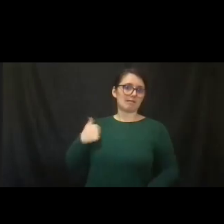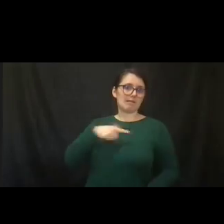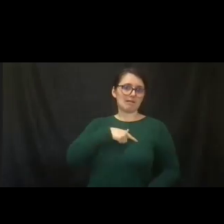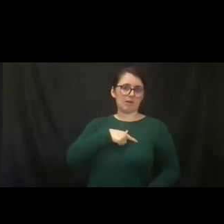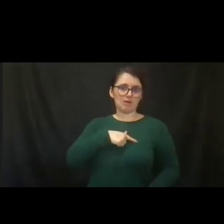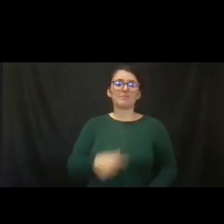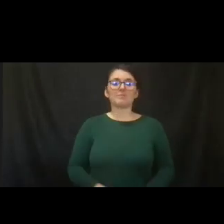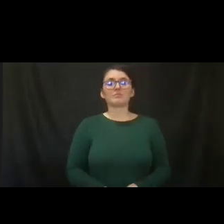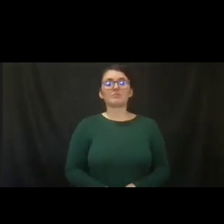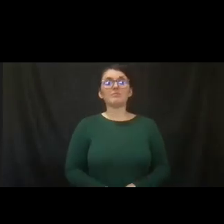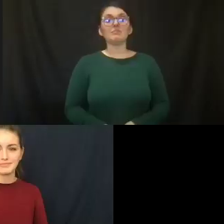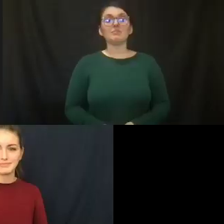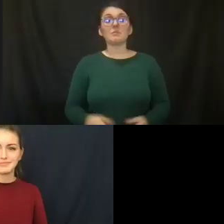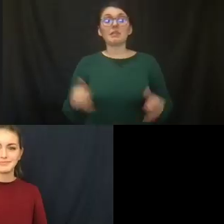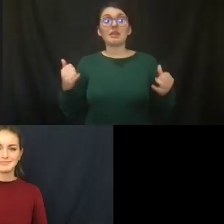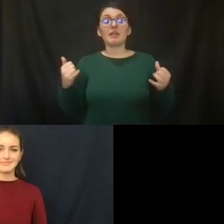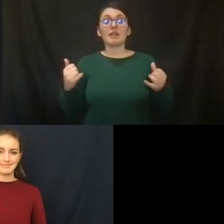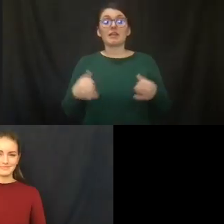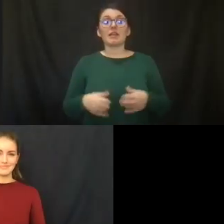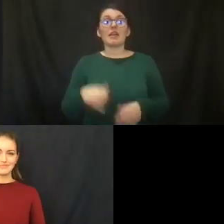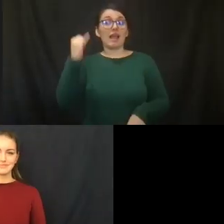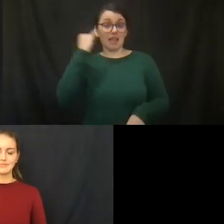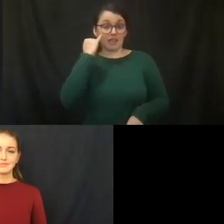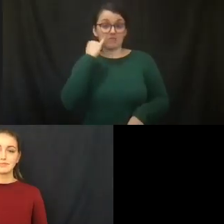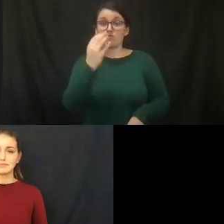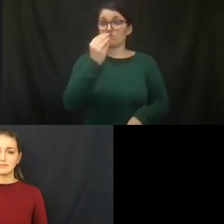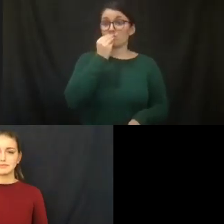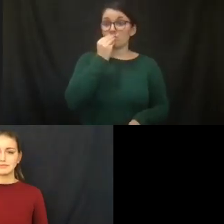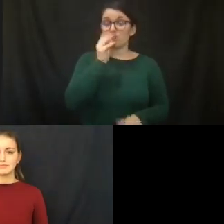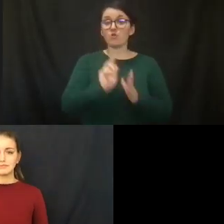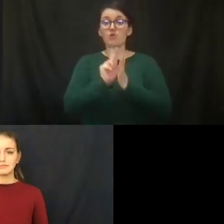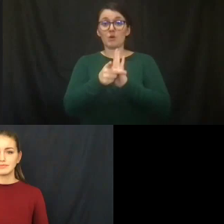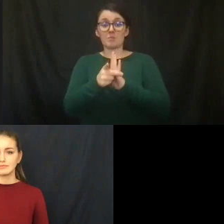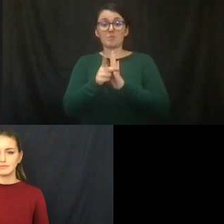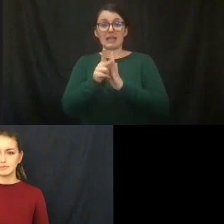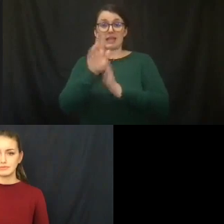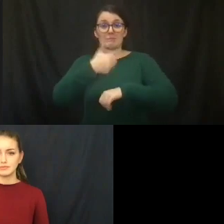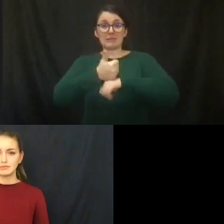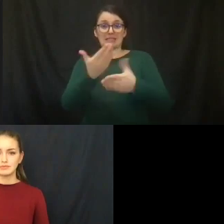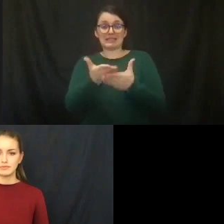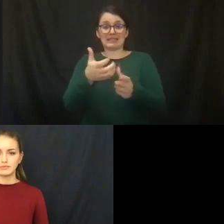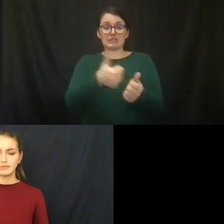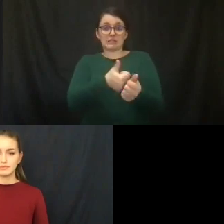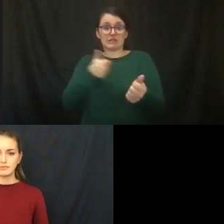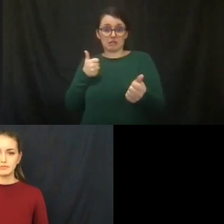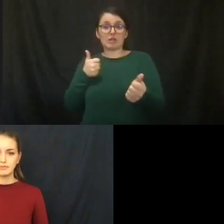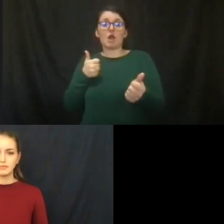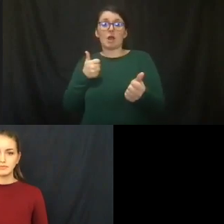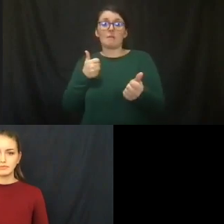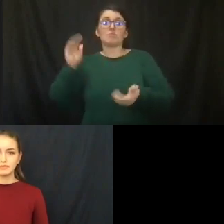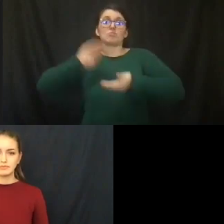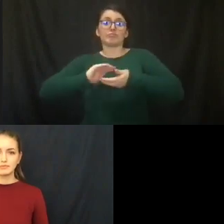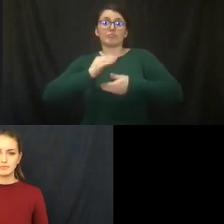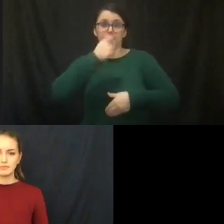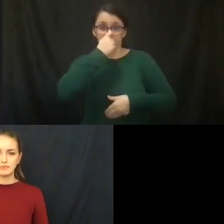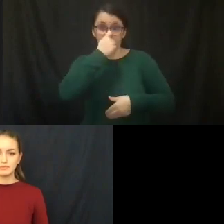too is that if we keep food and plant matter out of that area, it makes it actually less stinky. When those organics